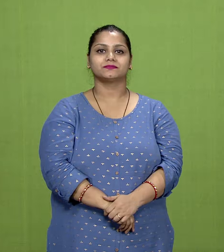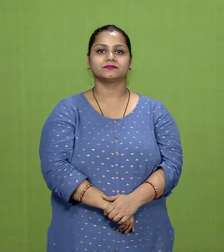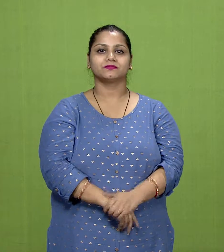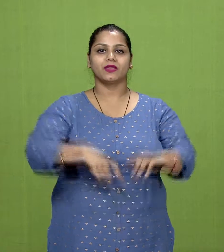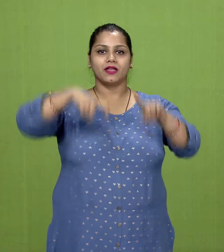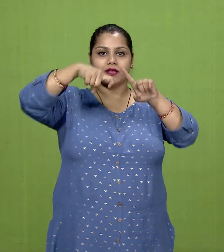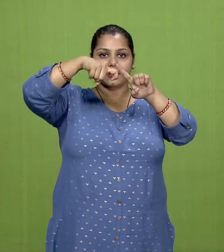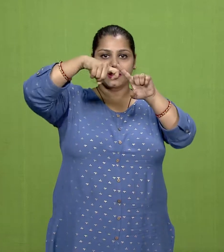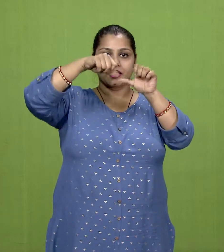Kashi,